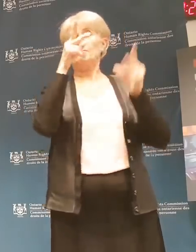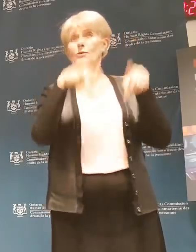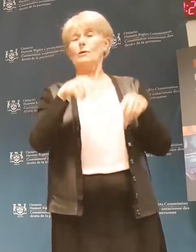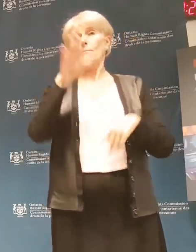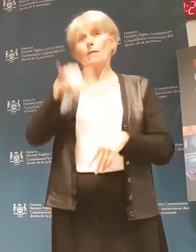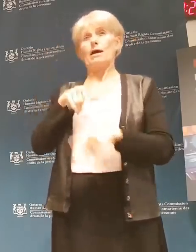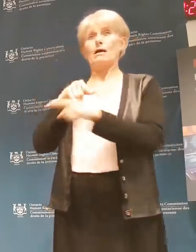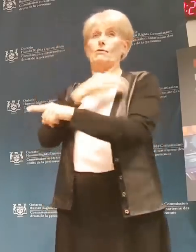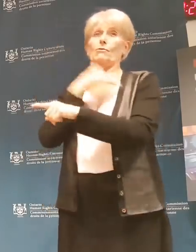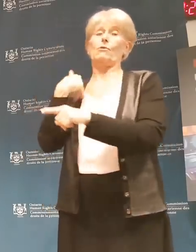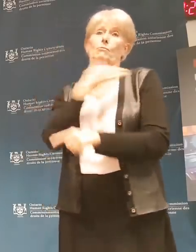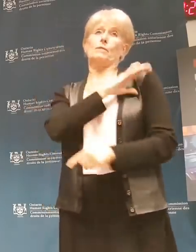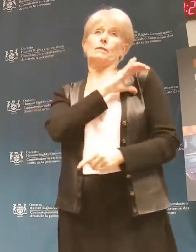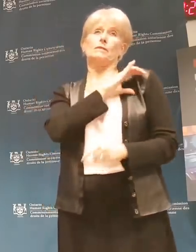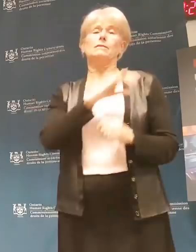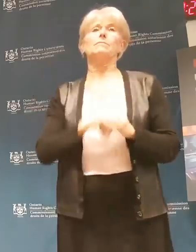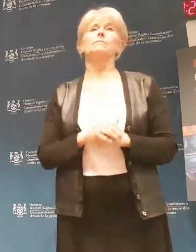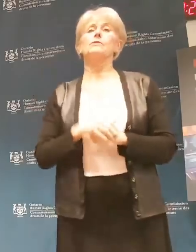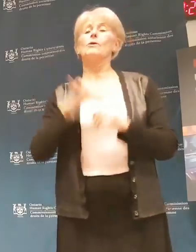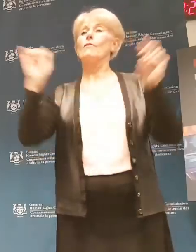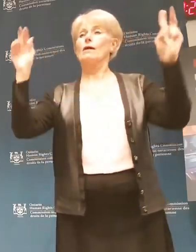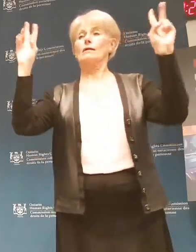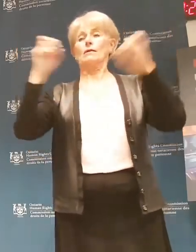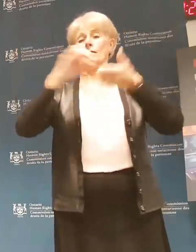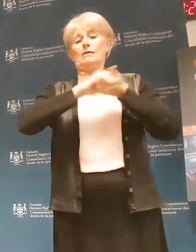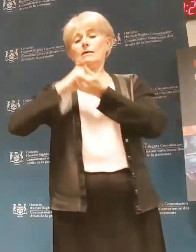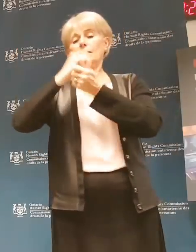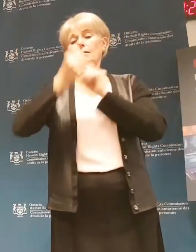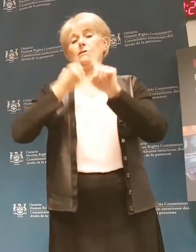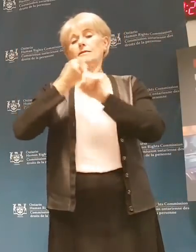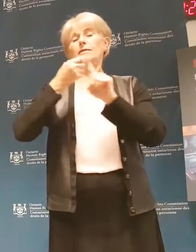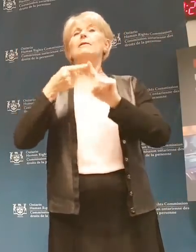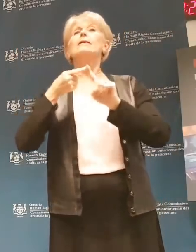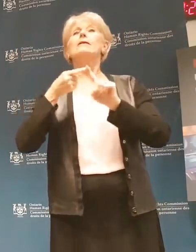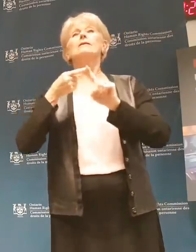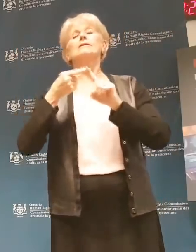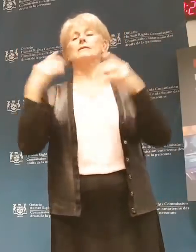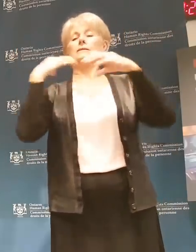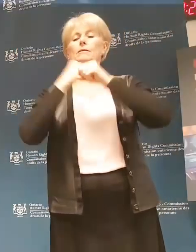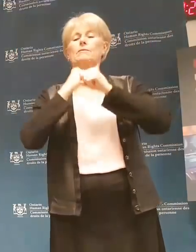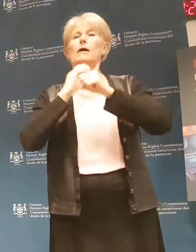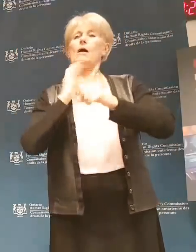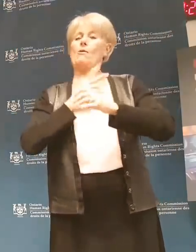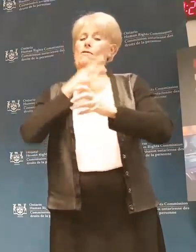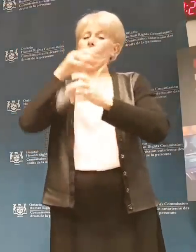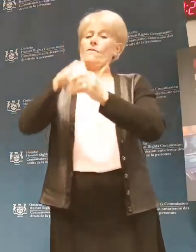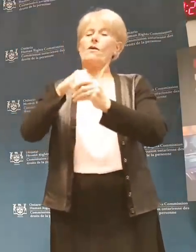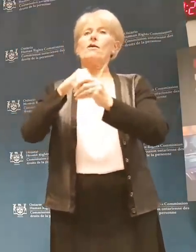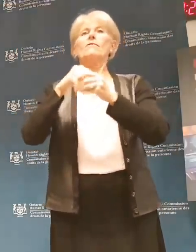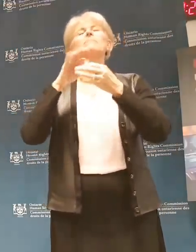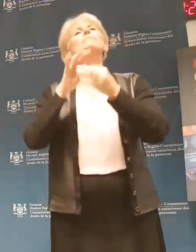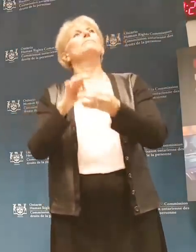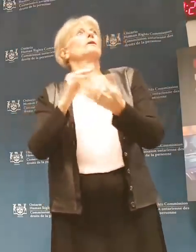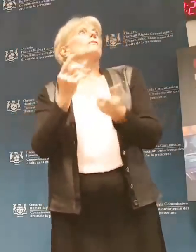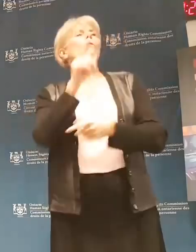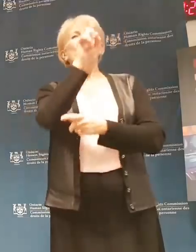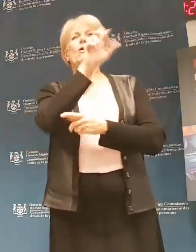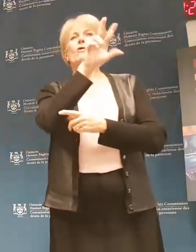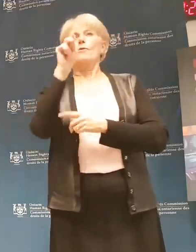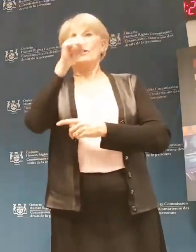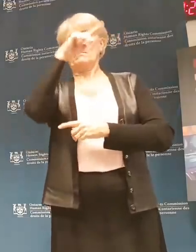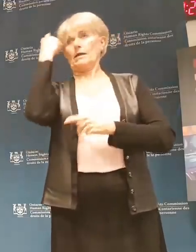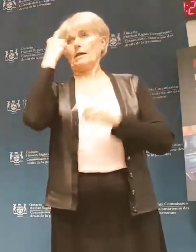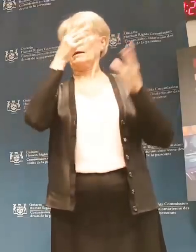Toronto Police. A collective impact summarizes our engagement with about 130